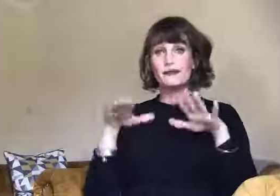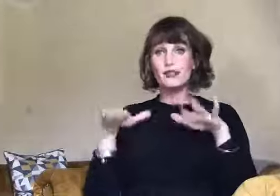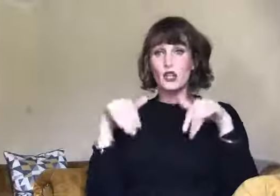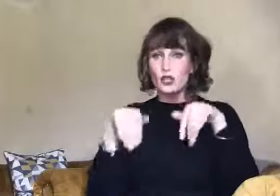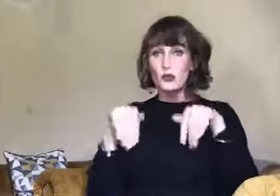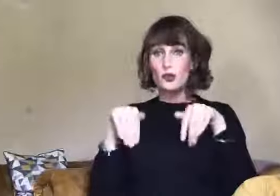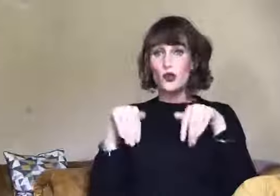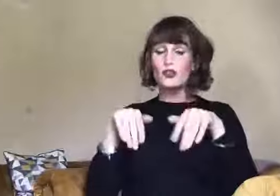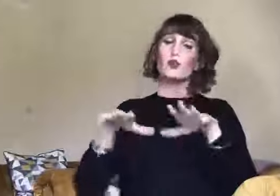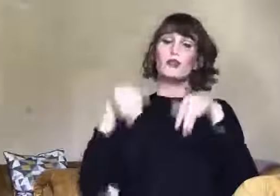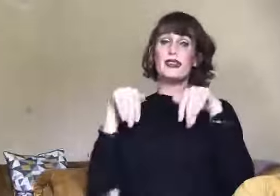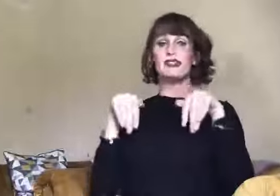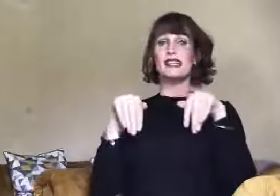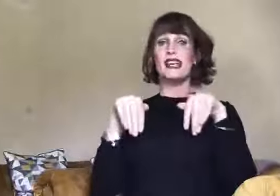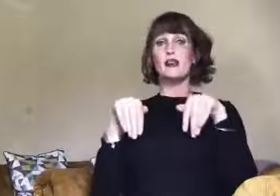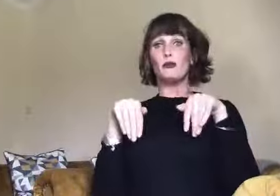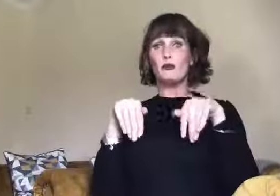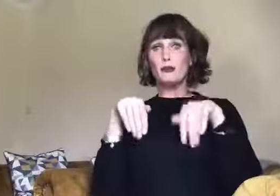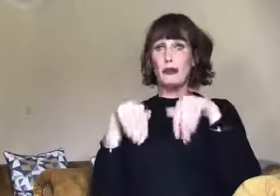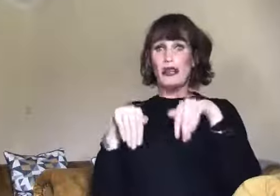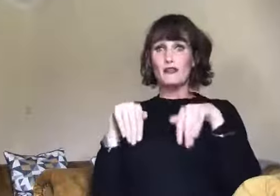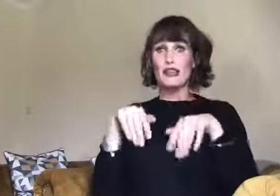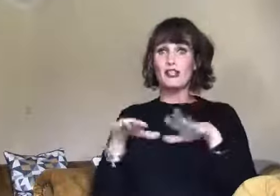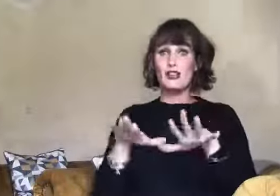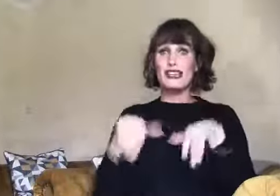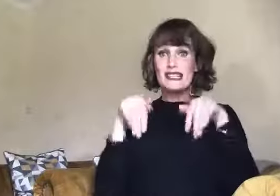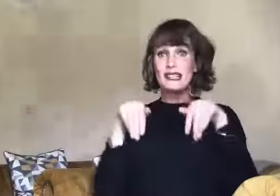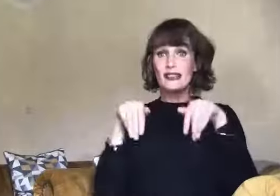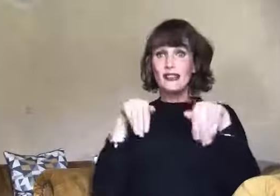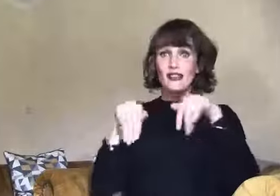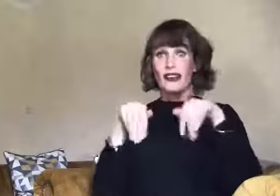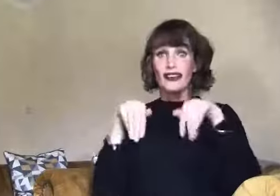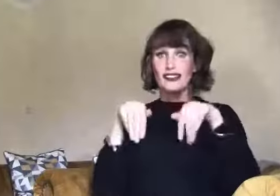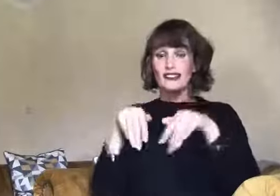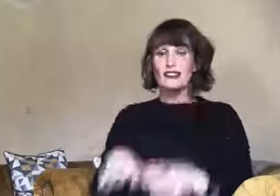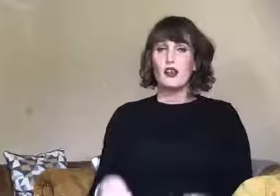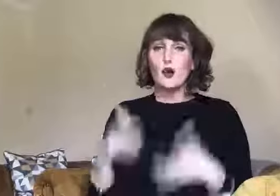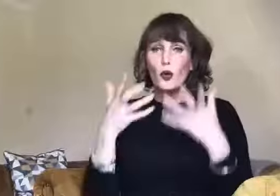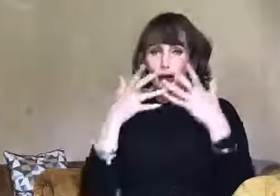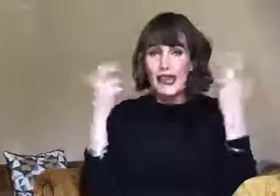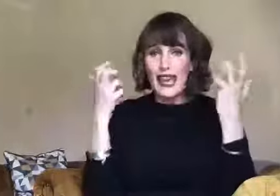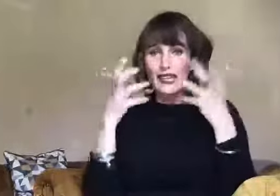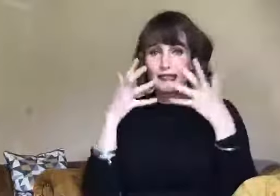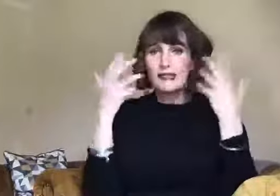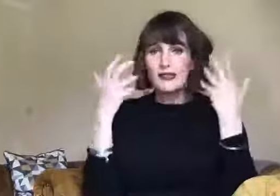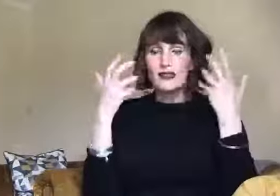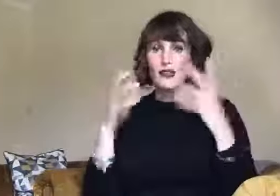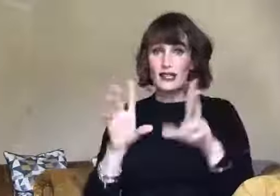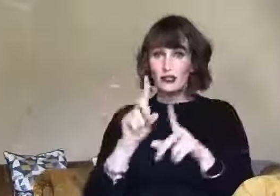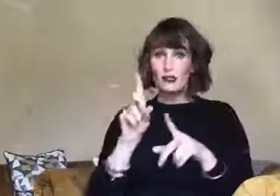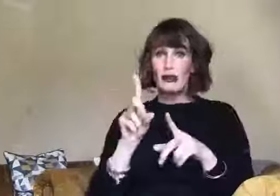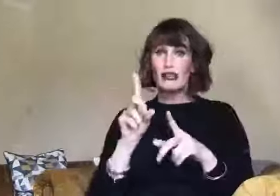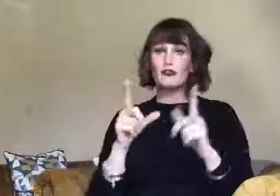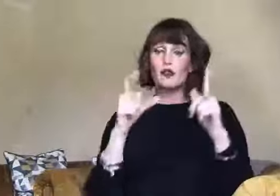So you could do a dog. So when they're sitting there begging for their treats like this, or a cat. So let's do the spelling for